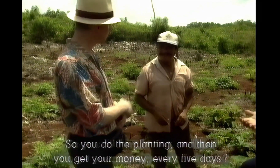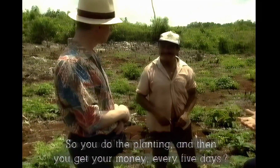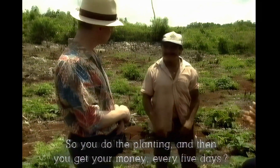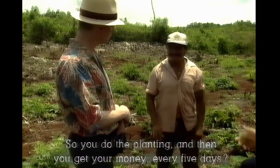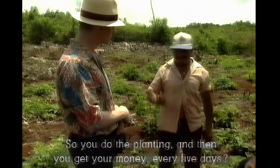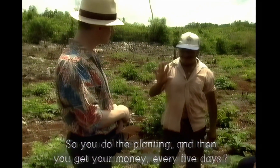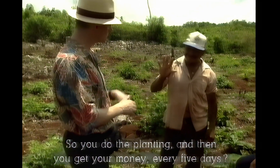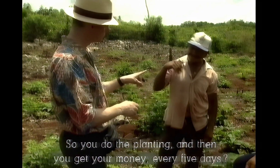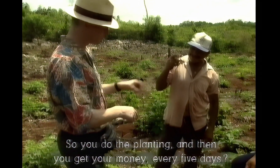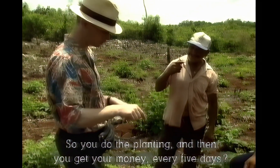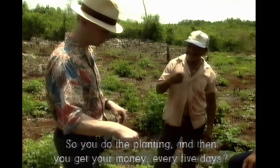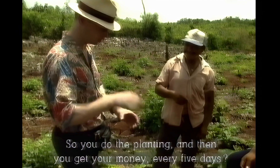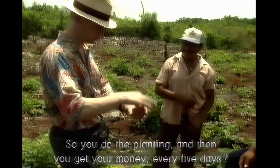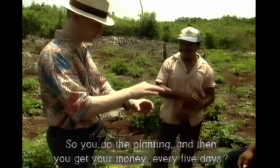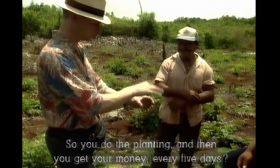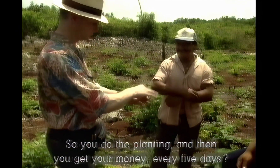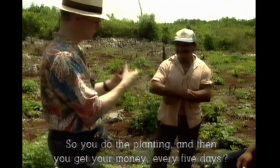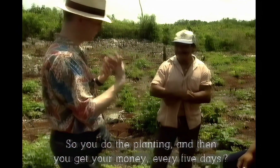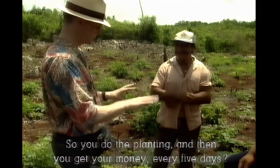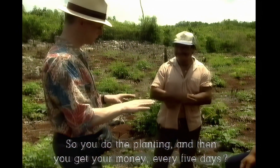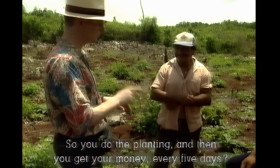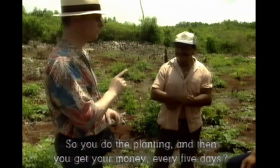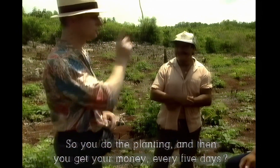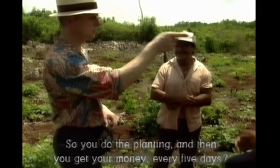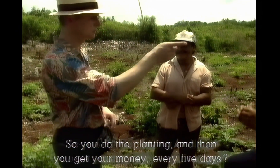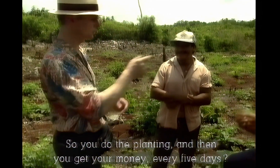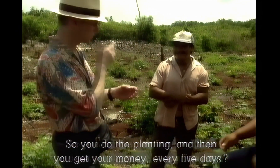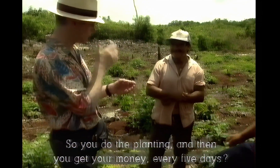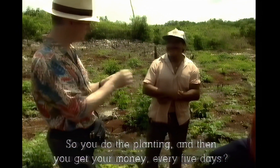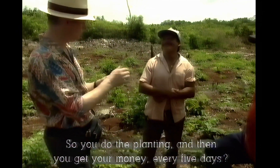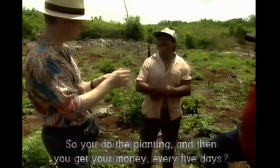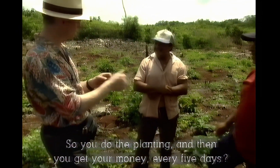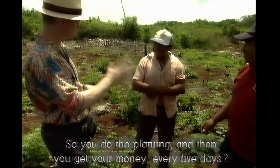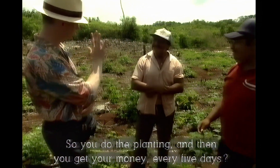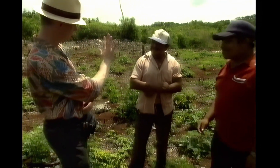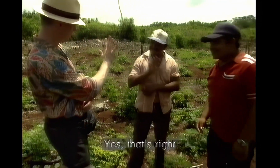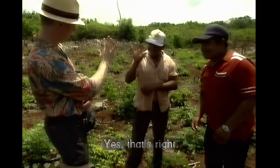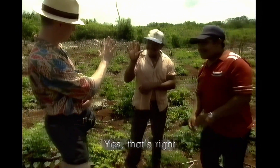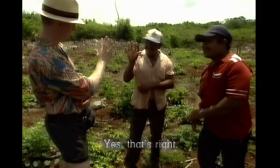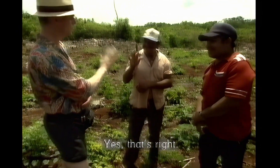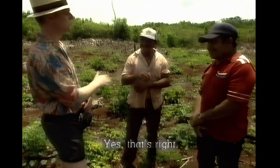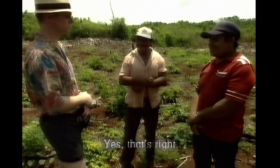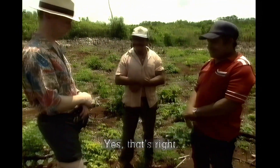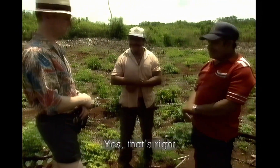Right, so you work, you do the planting. When you finish that, you go and you get your money every 5 days. Yes, that's